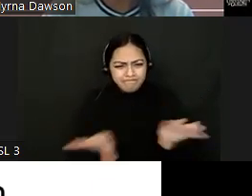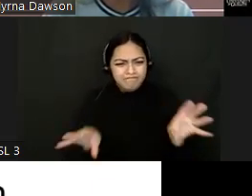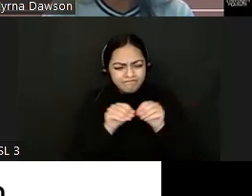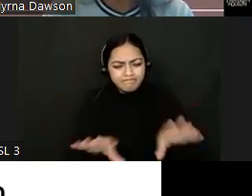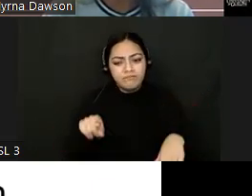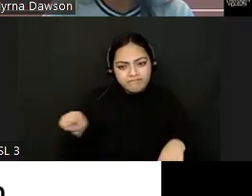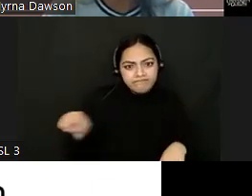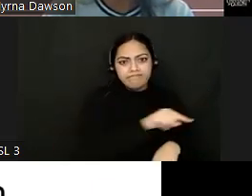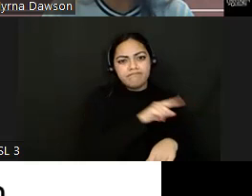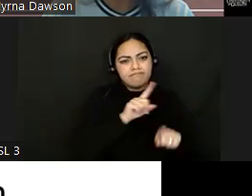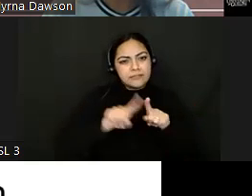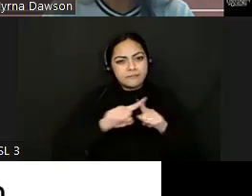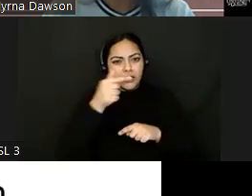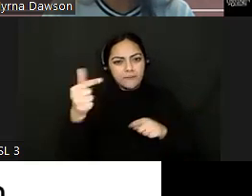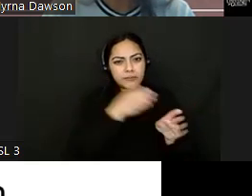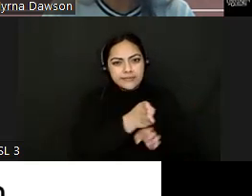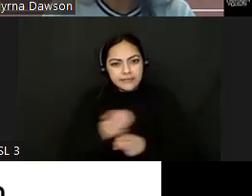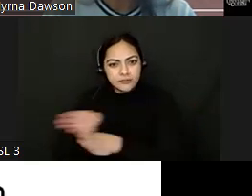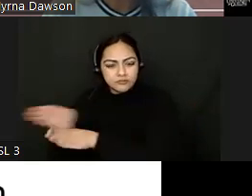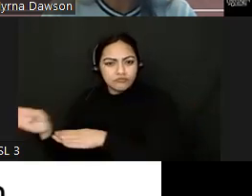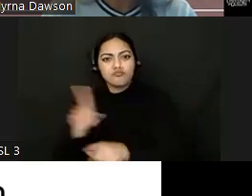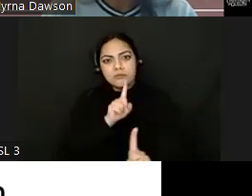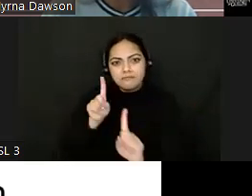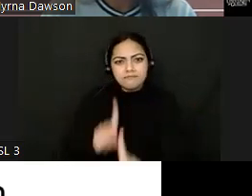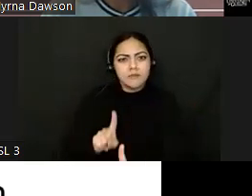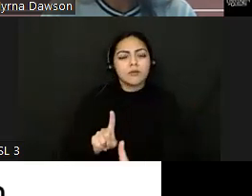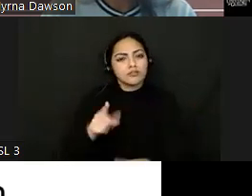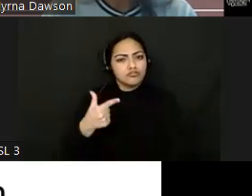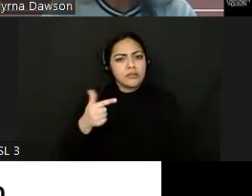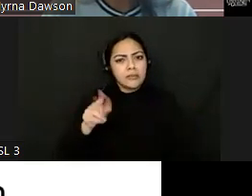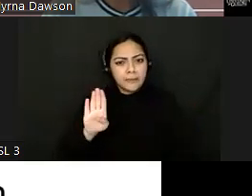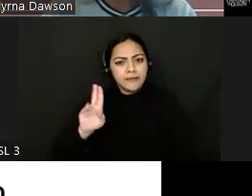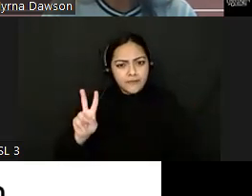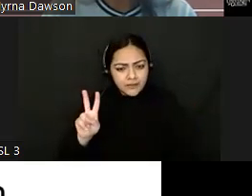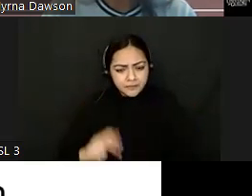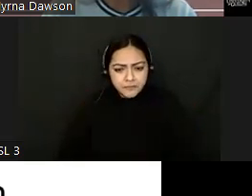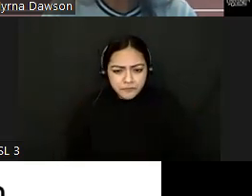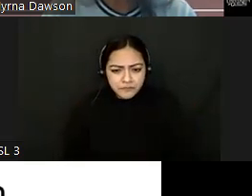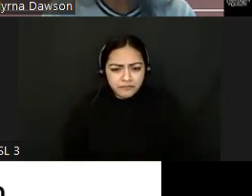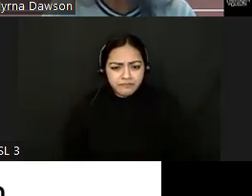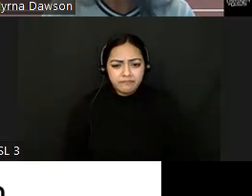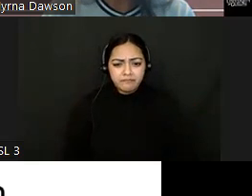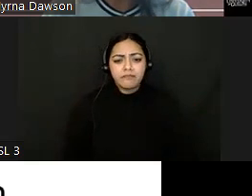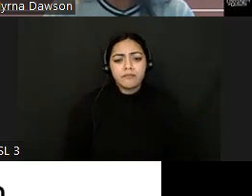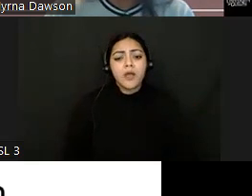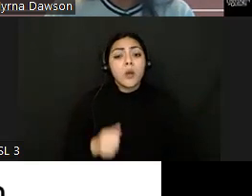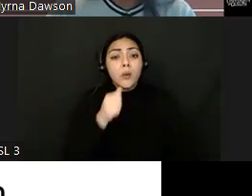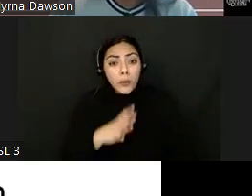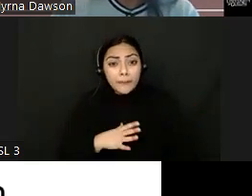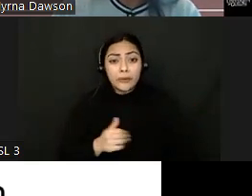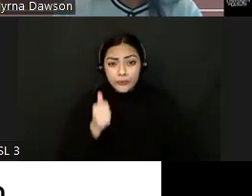gender-based violence. Second, women and girls face systems that do not have the capacity to